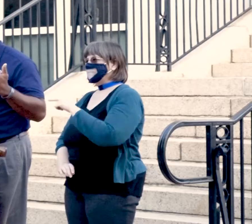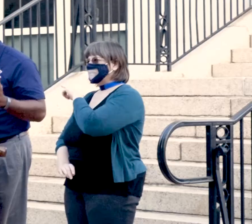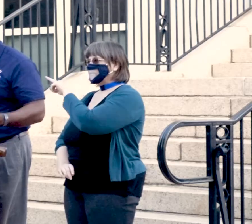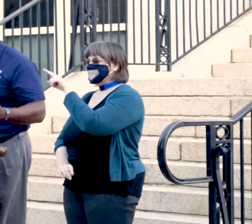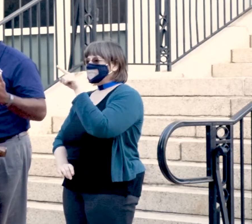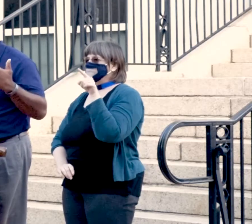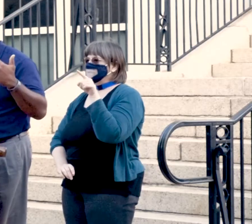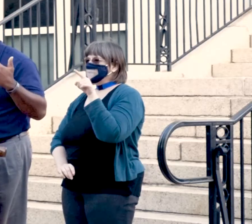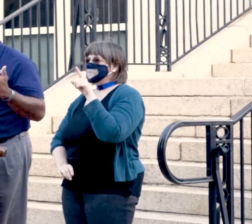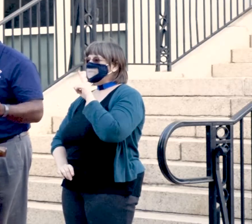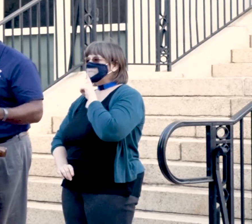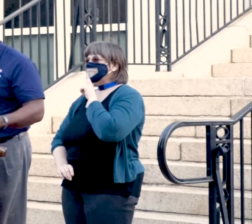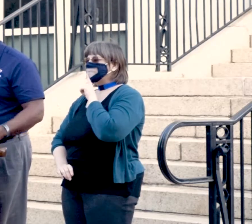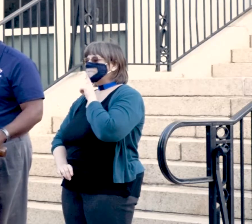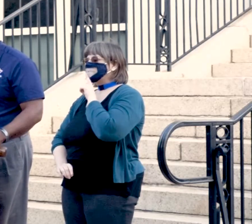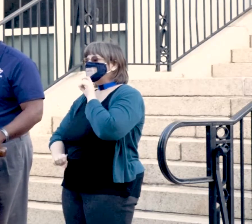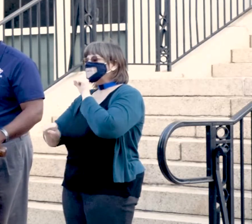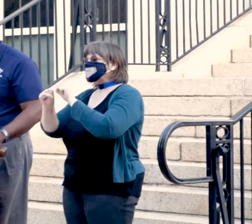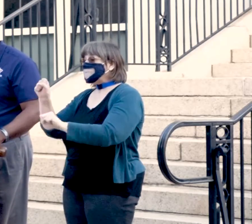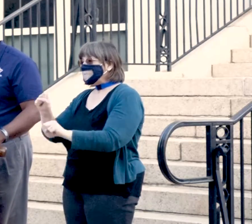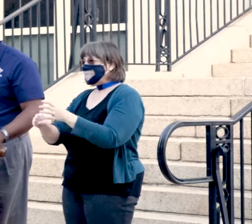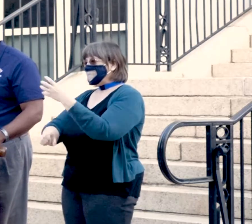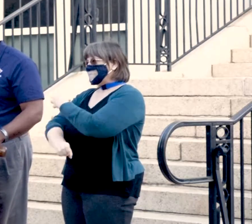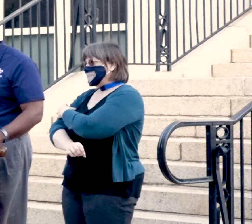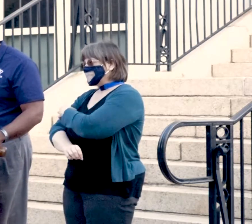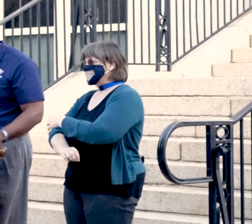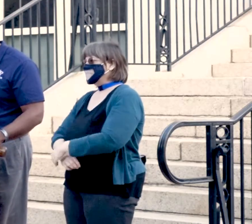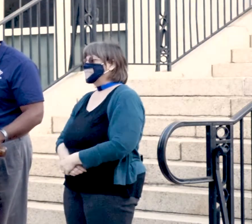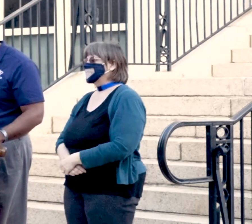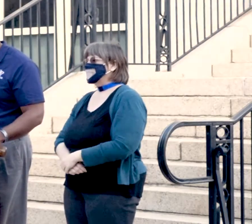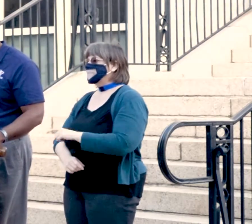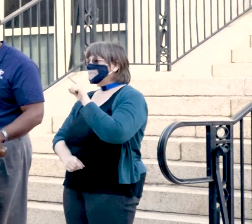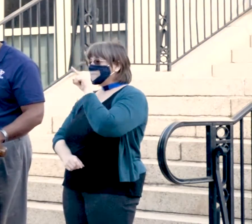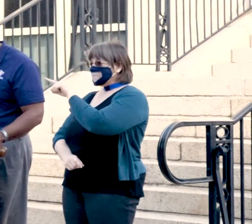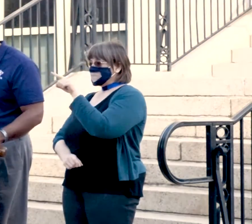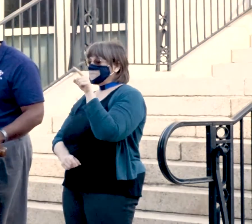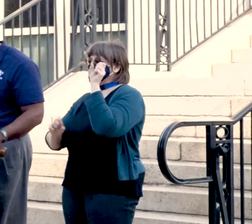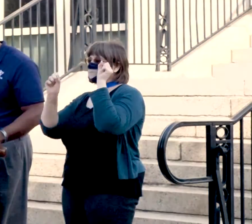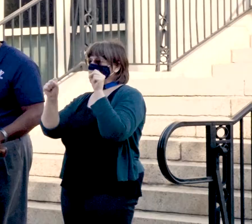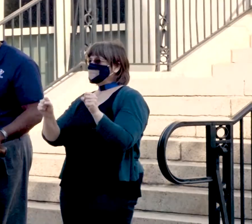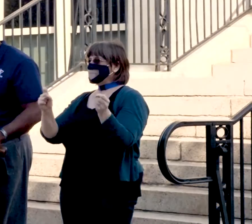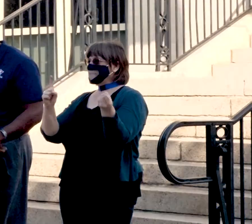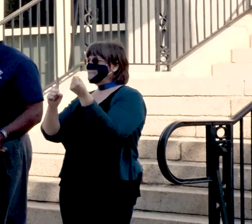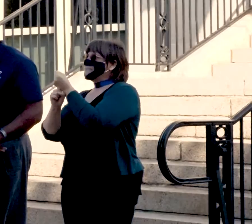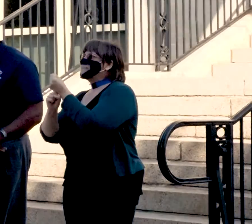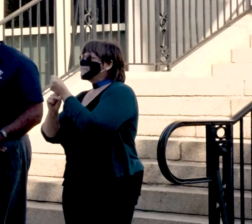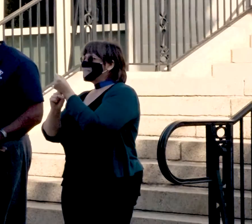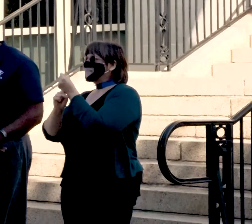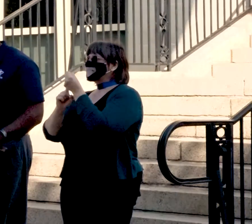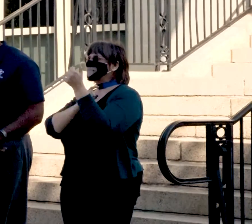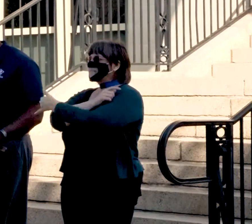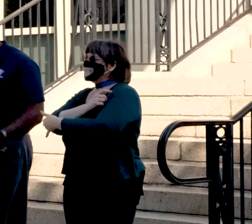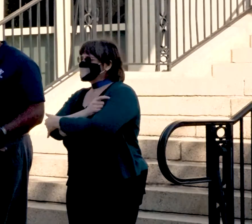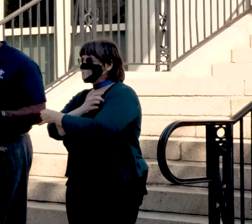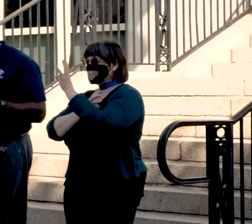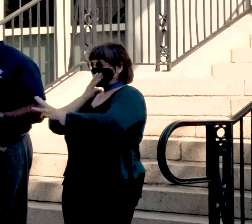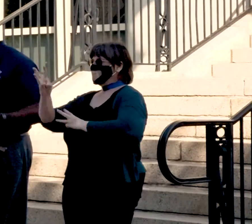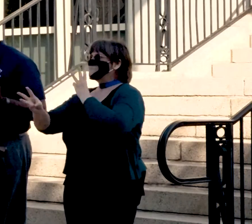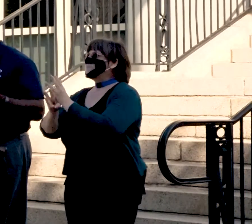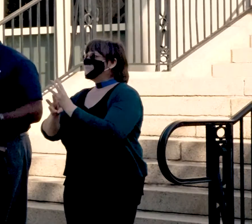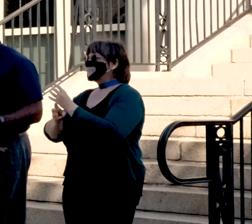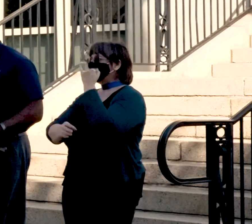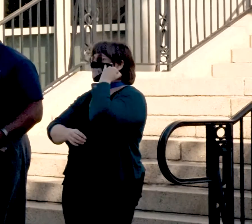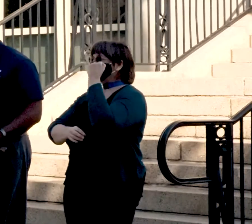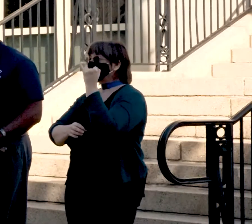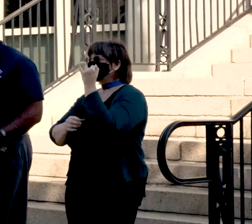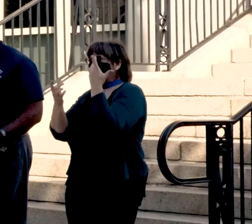you are so powerful, and you can impact this country, this world, if you do